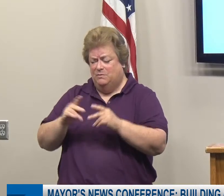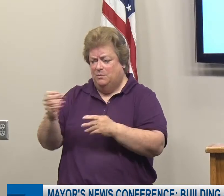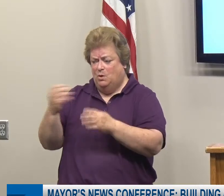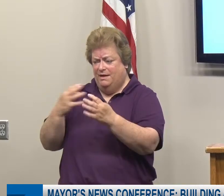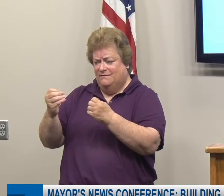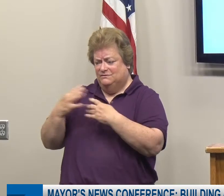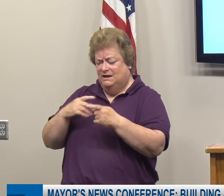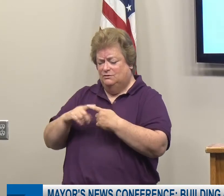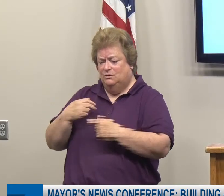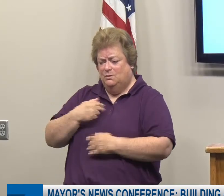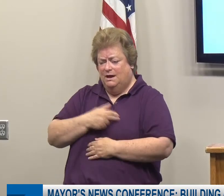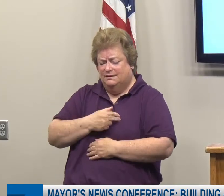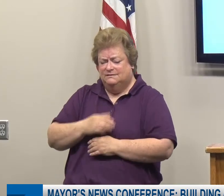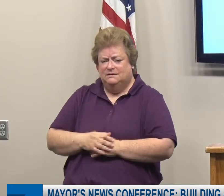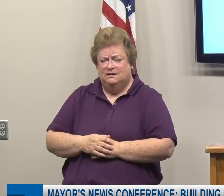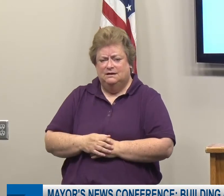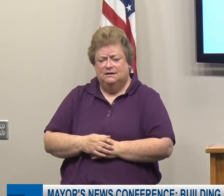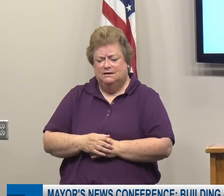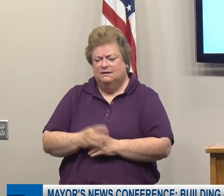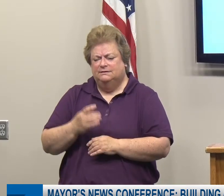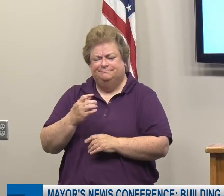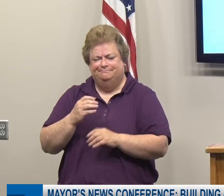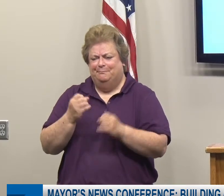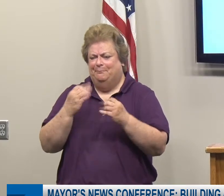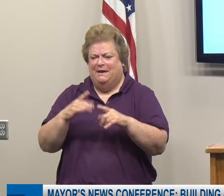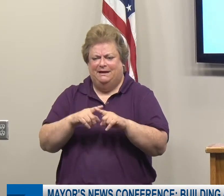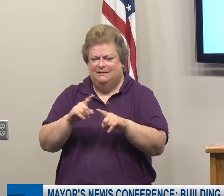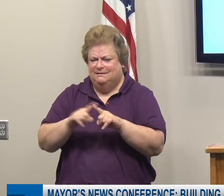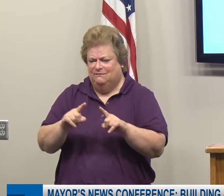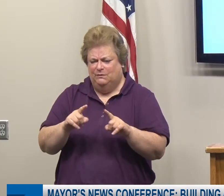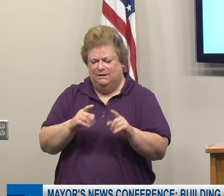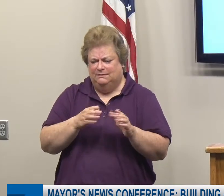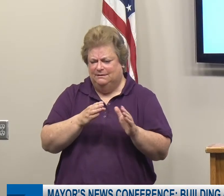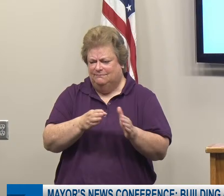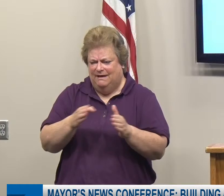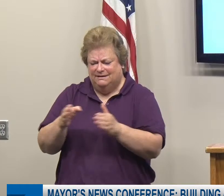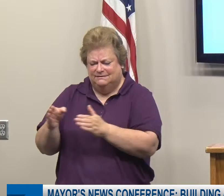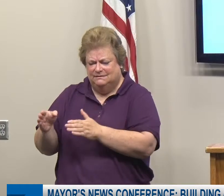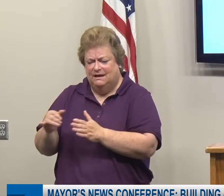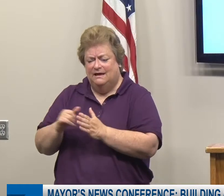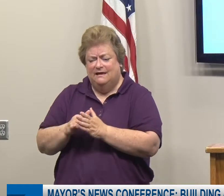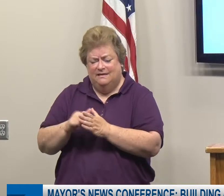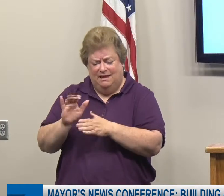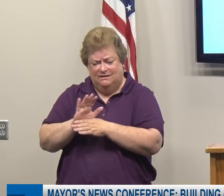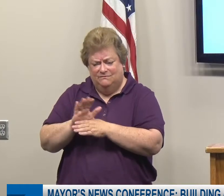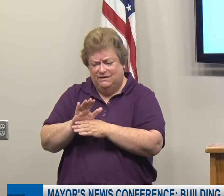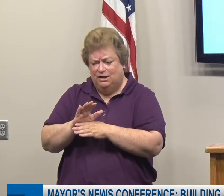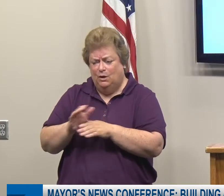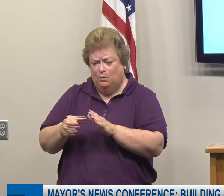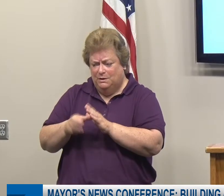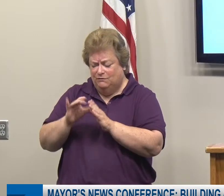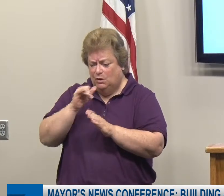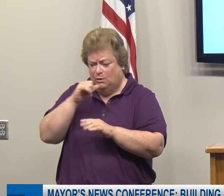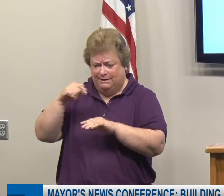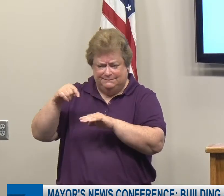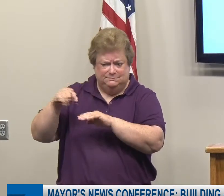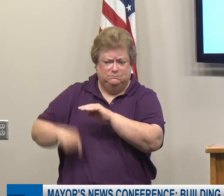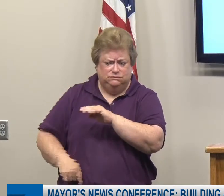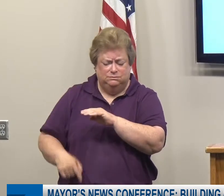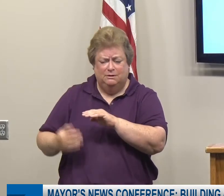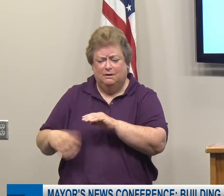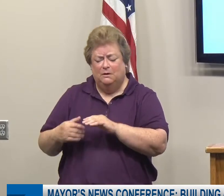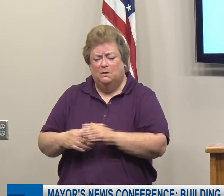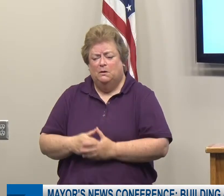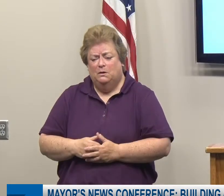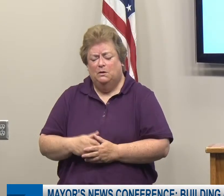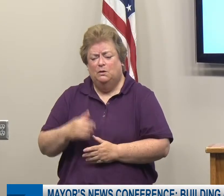that exists in so many different facets. And that video review is extensive, so we're comparing and contrasting that